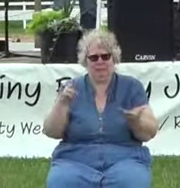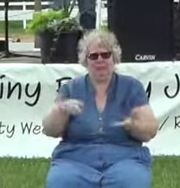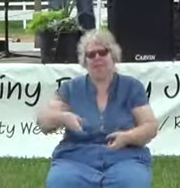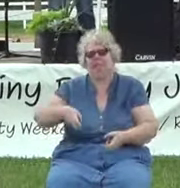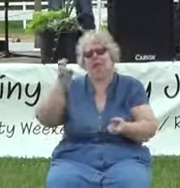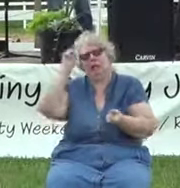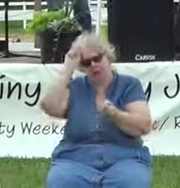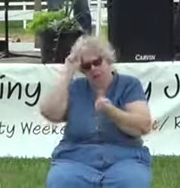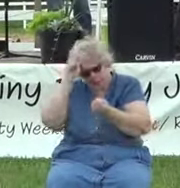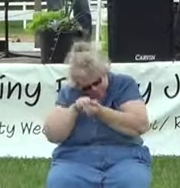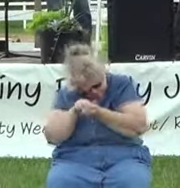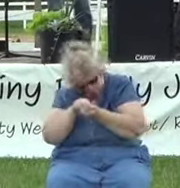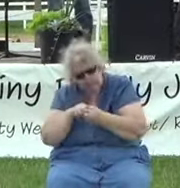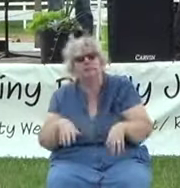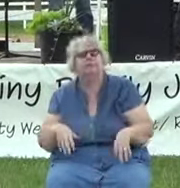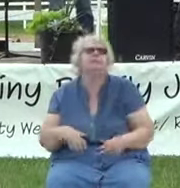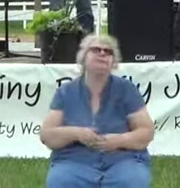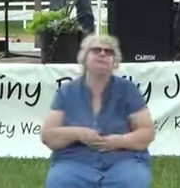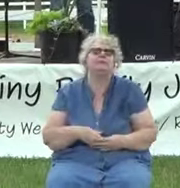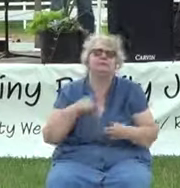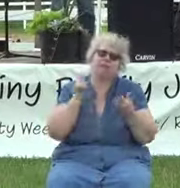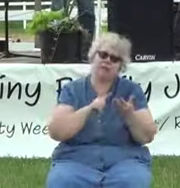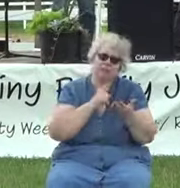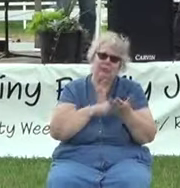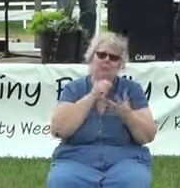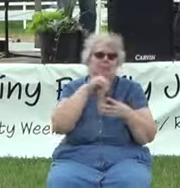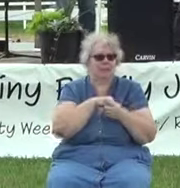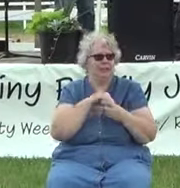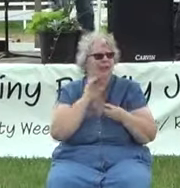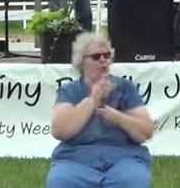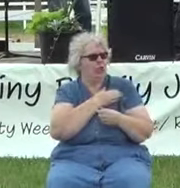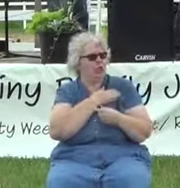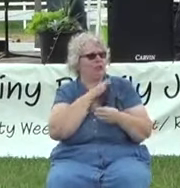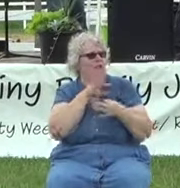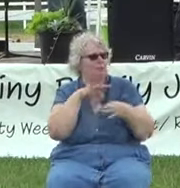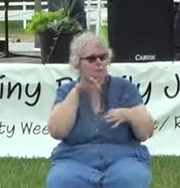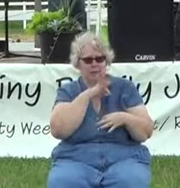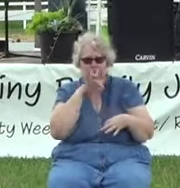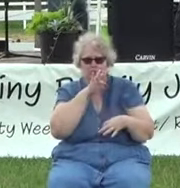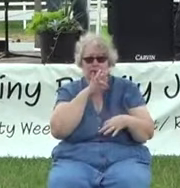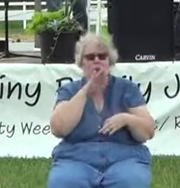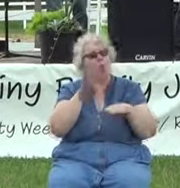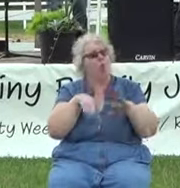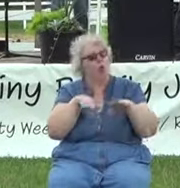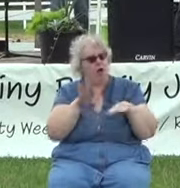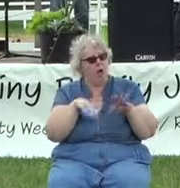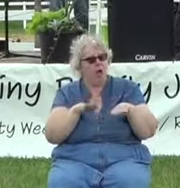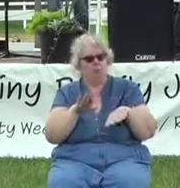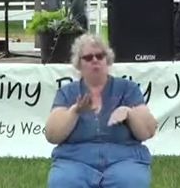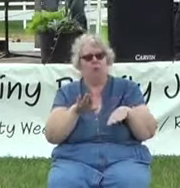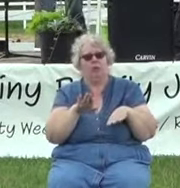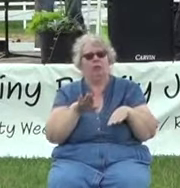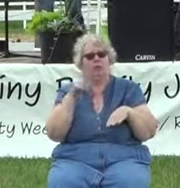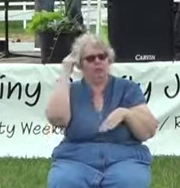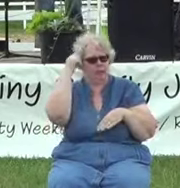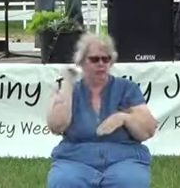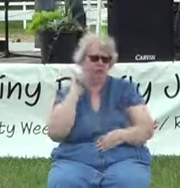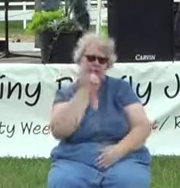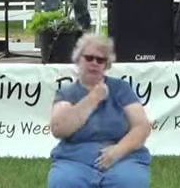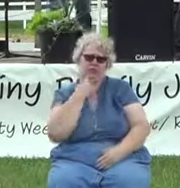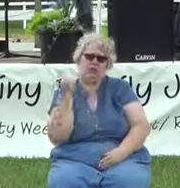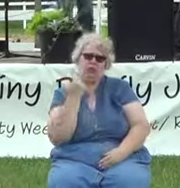Sometimes in our spiritual walk, we're so concerned about ourselves that we forget that we're actually growing for others too.